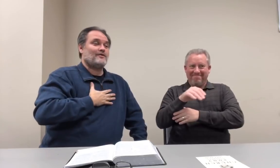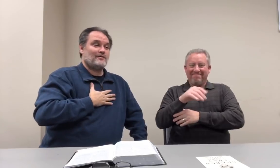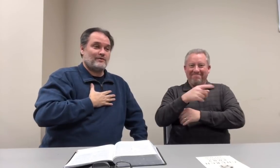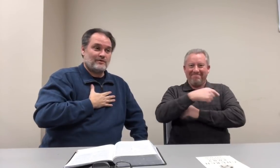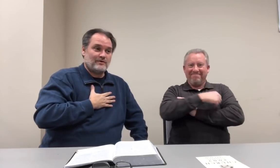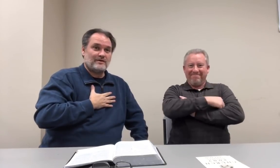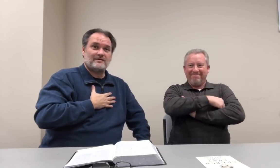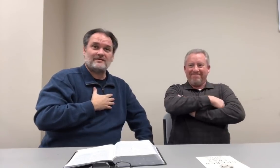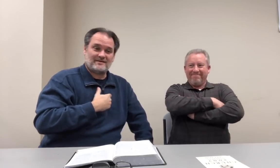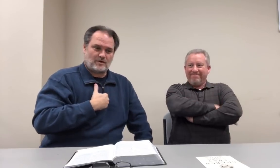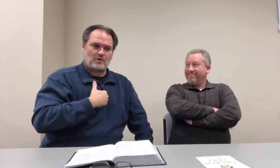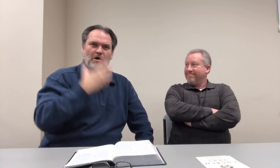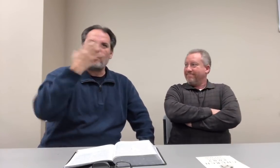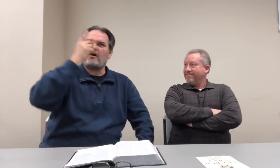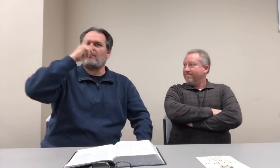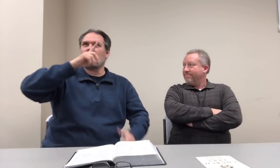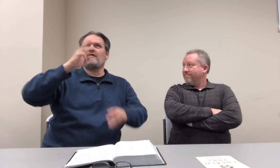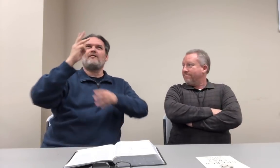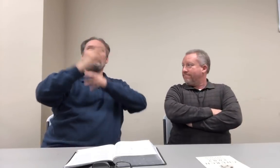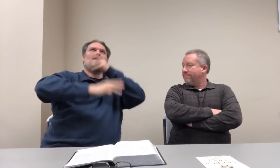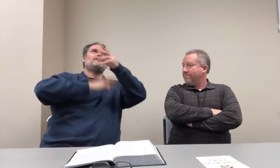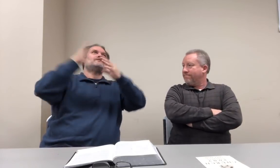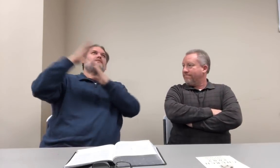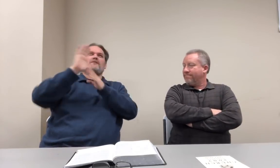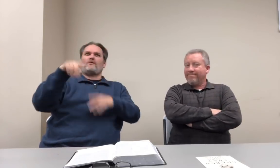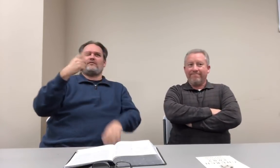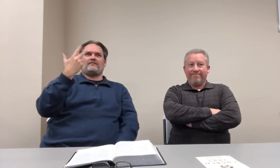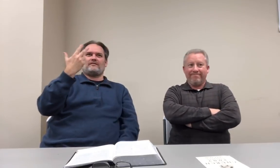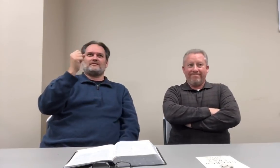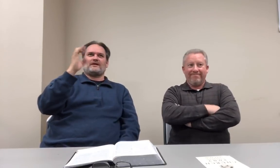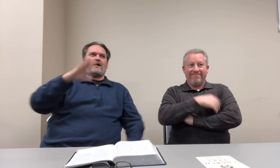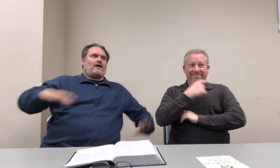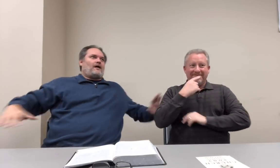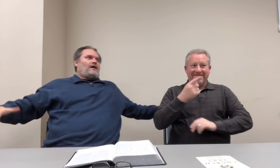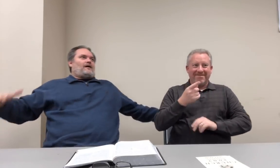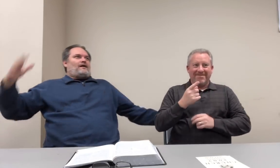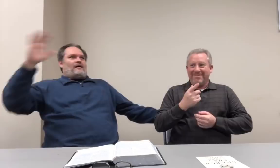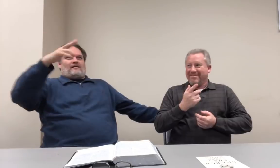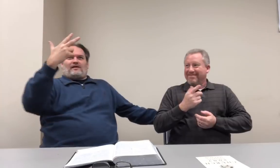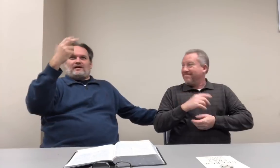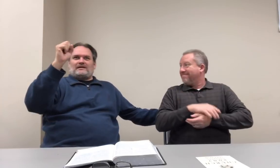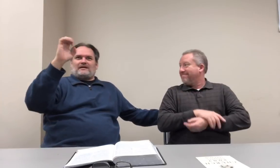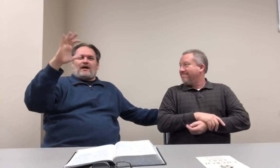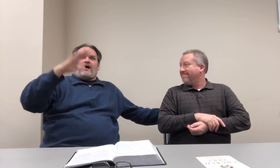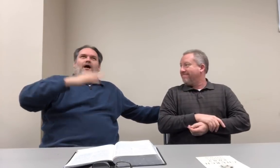See Saul in the day of death, but Samuel grieved over Saul, and the Lord regretted.